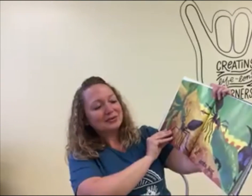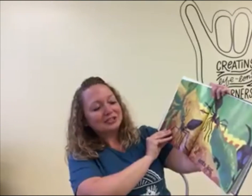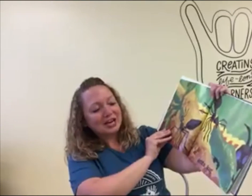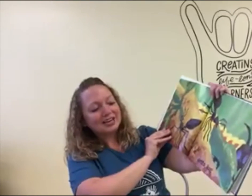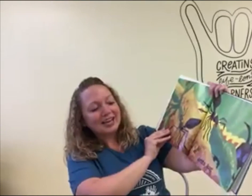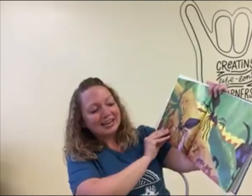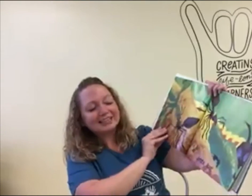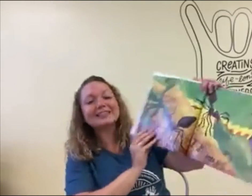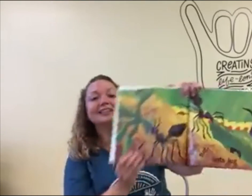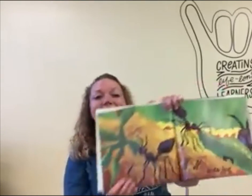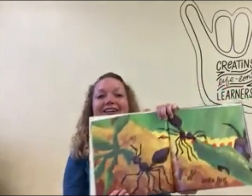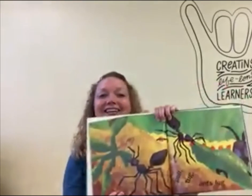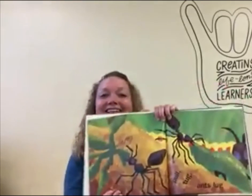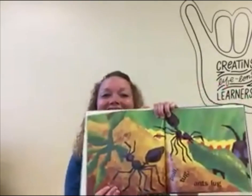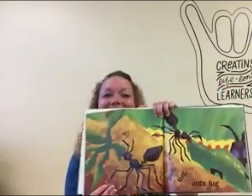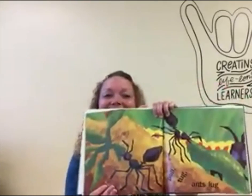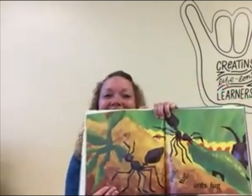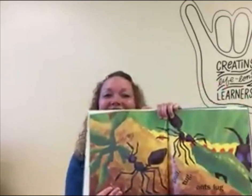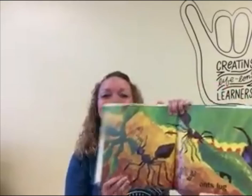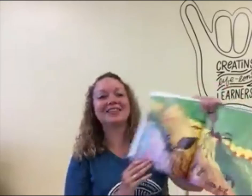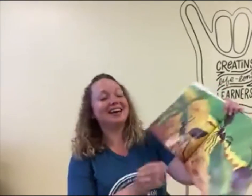tug, ants, lug. Sorry about that.